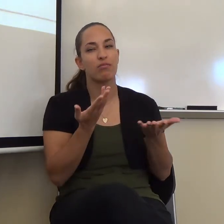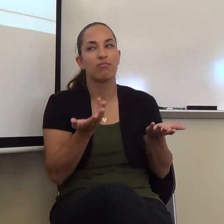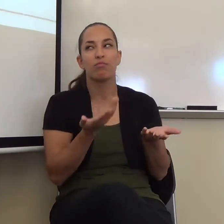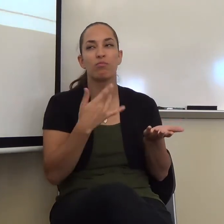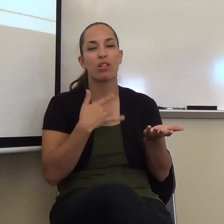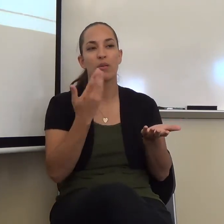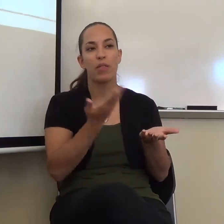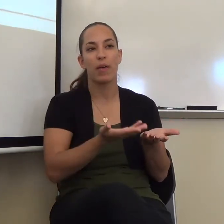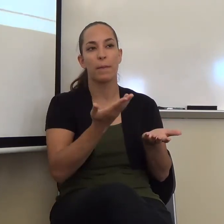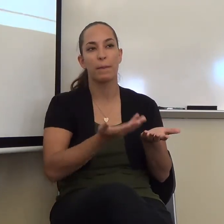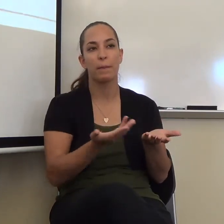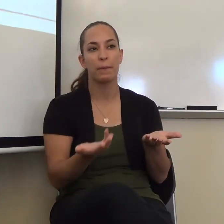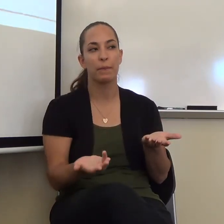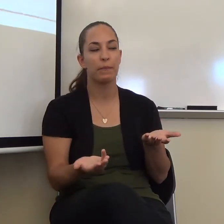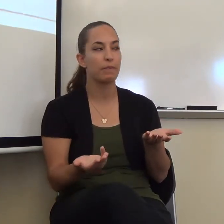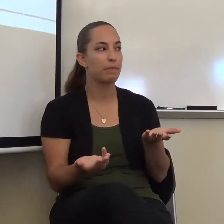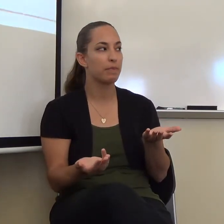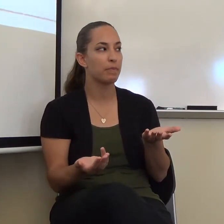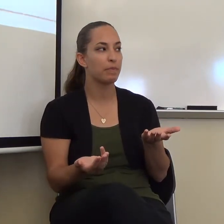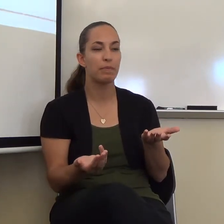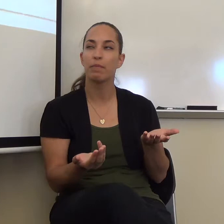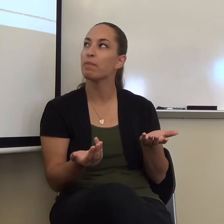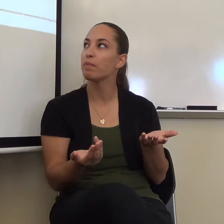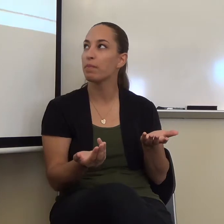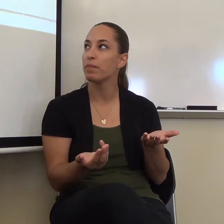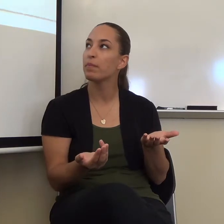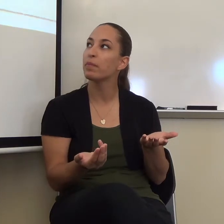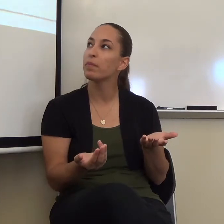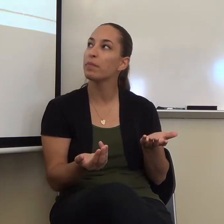Heavier Reform, sentences, reform. yeah.